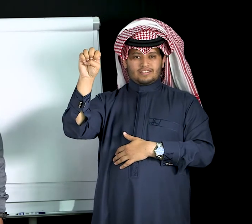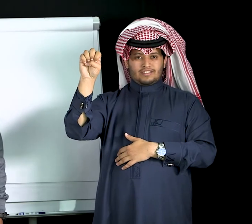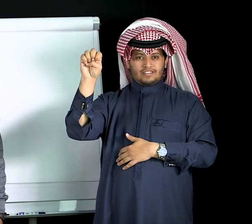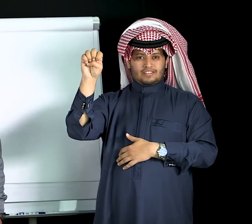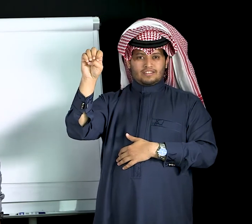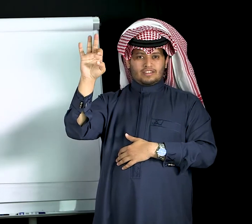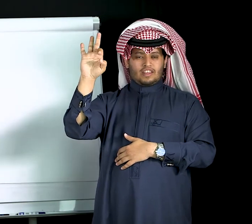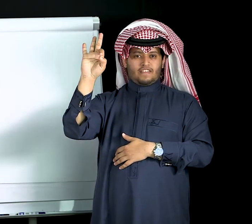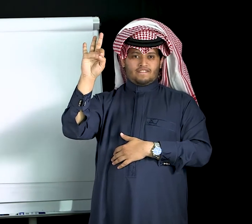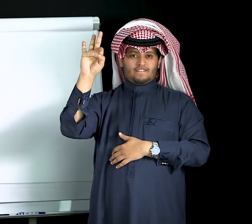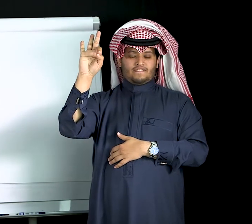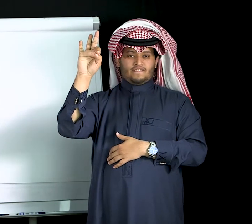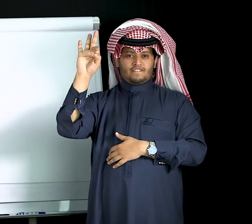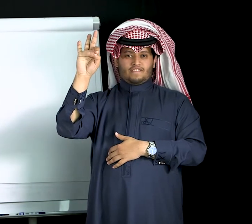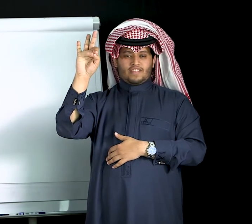F,